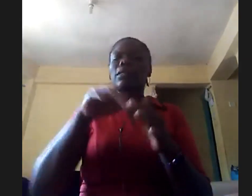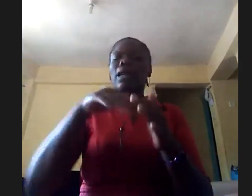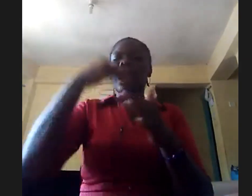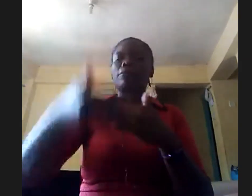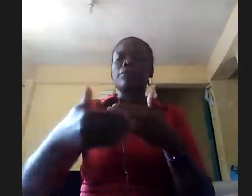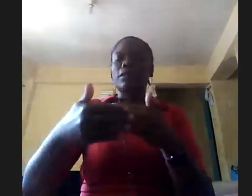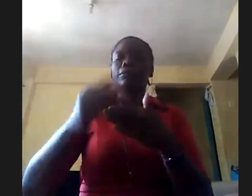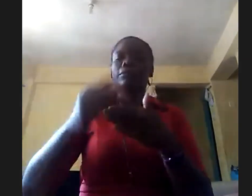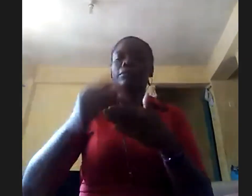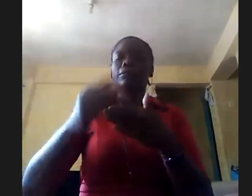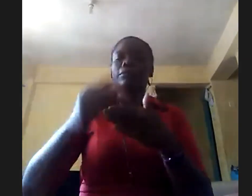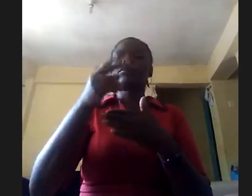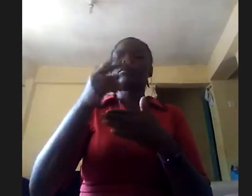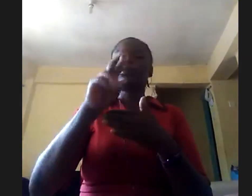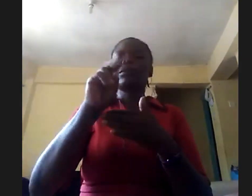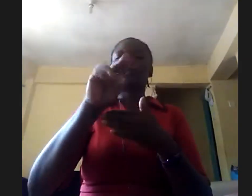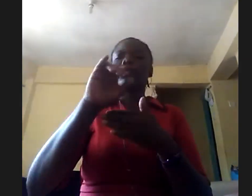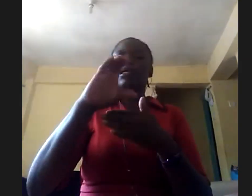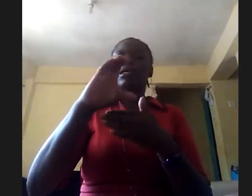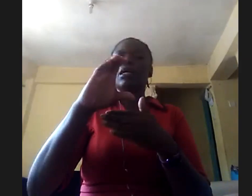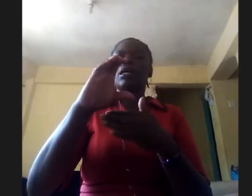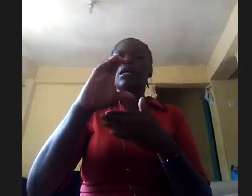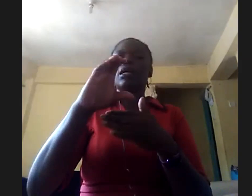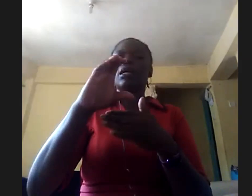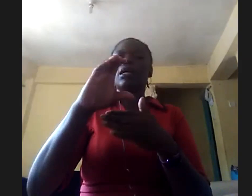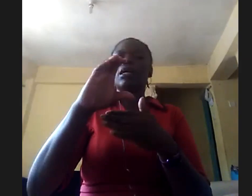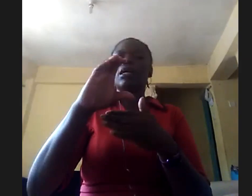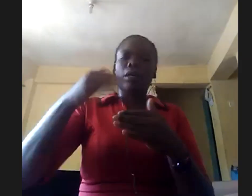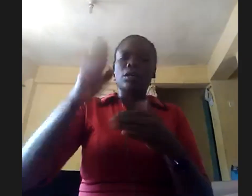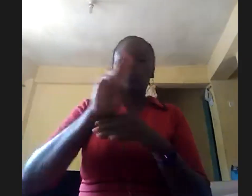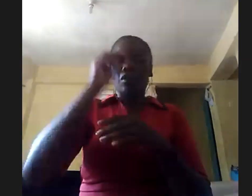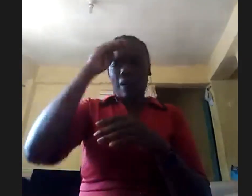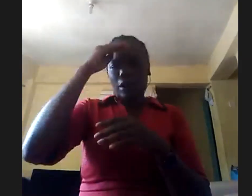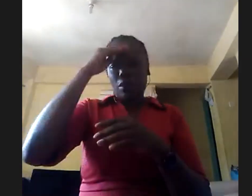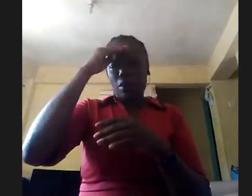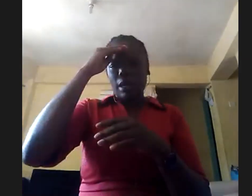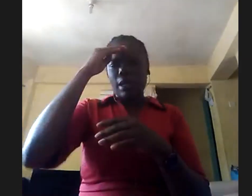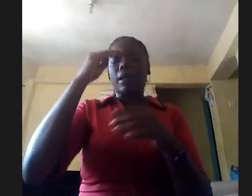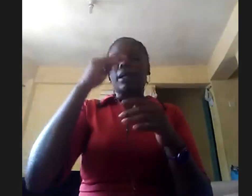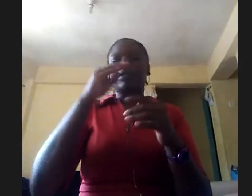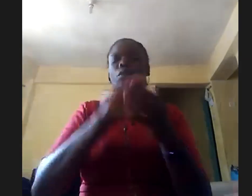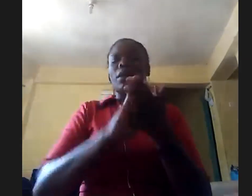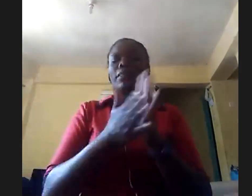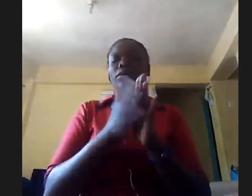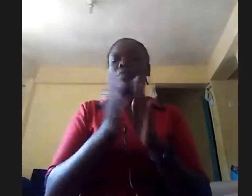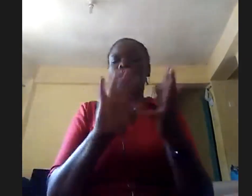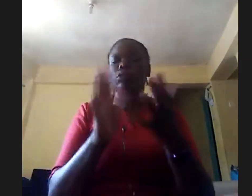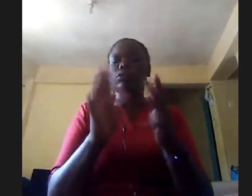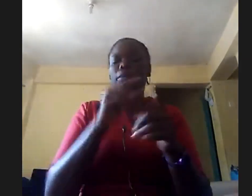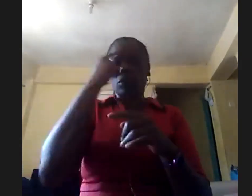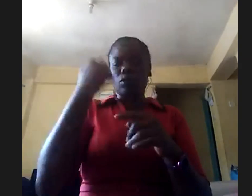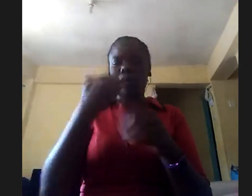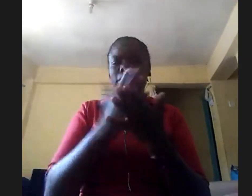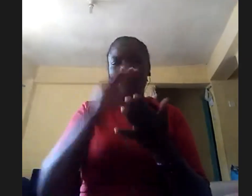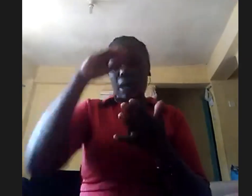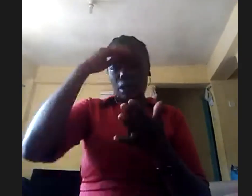use of alcohol and using alcohol out of moderation, because there is amount of alcohol that someone is